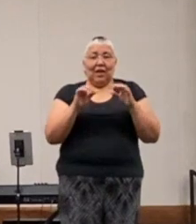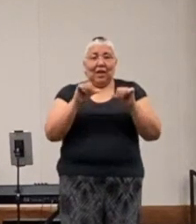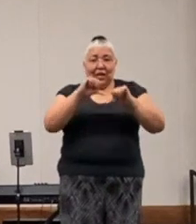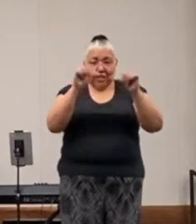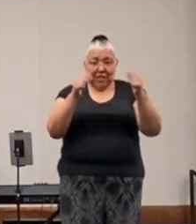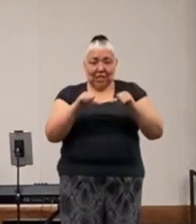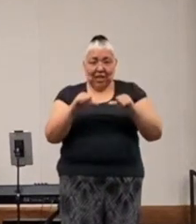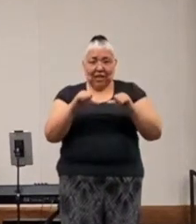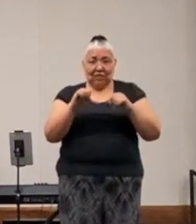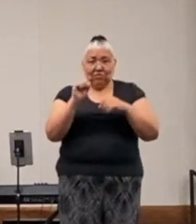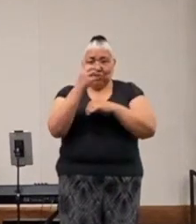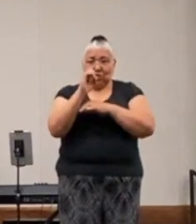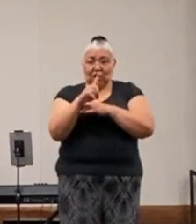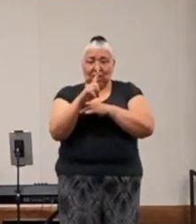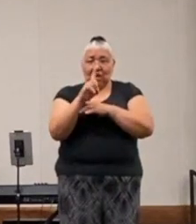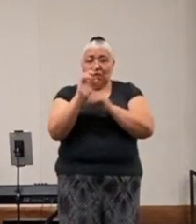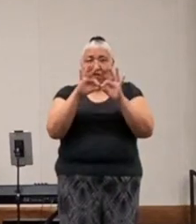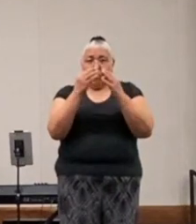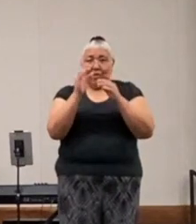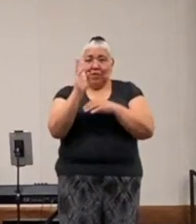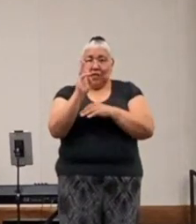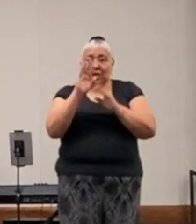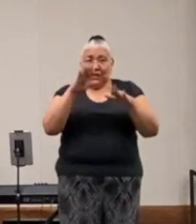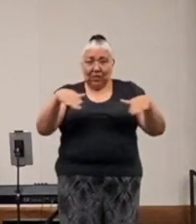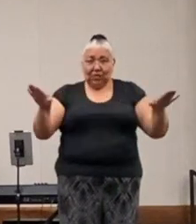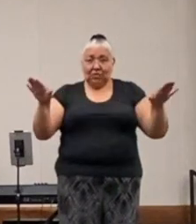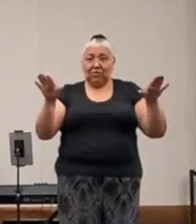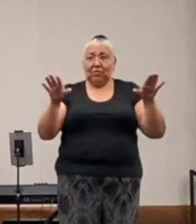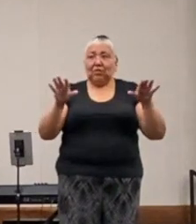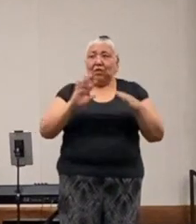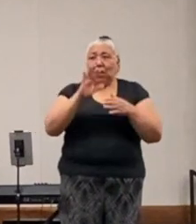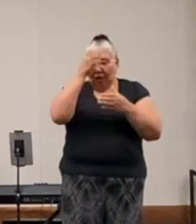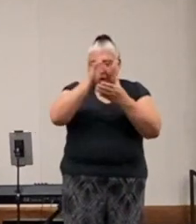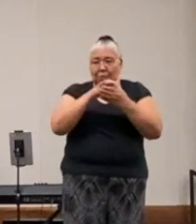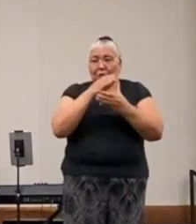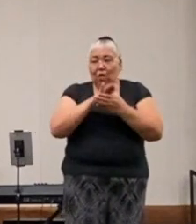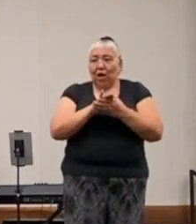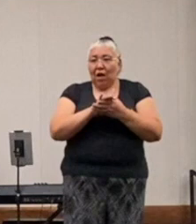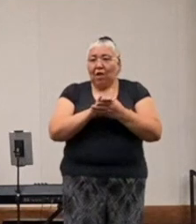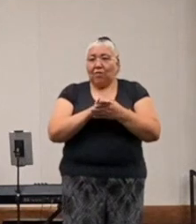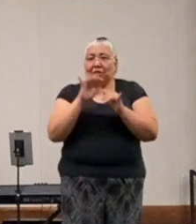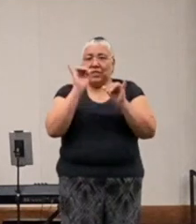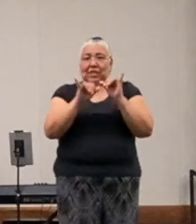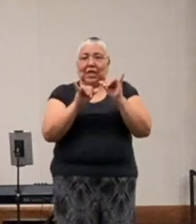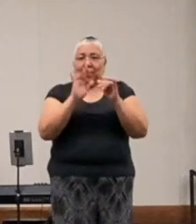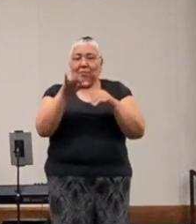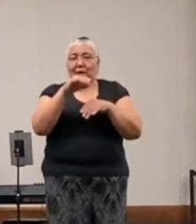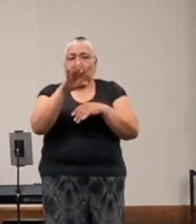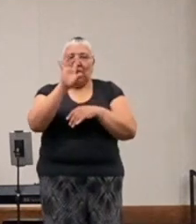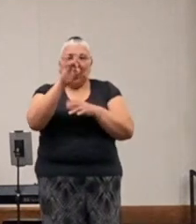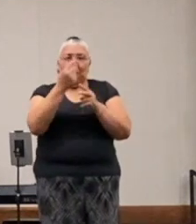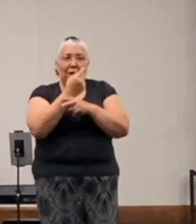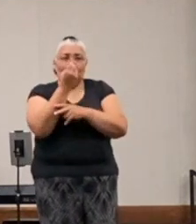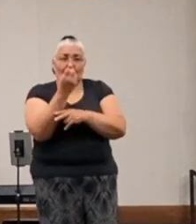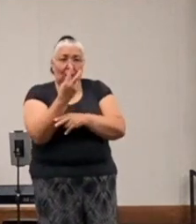shed, families of six kids and husband and wife, all staying in the size of maybe an